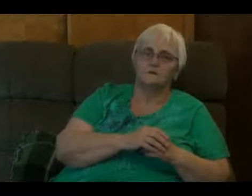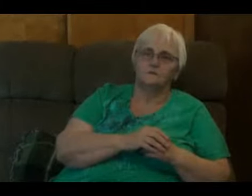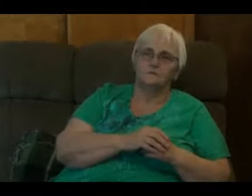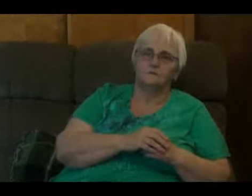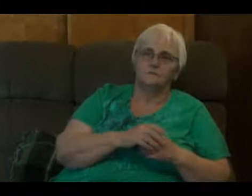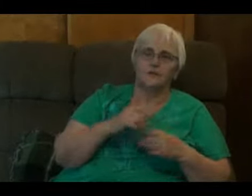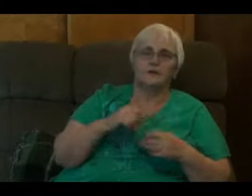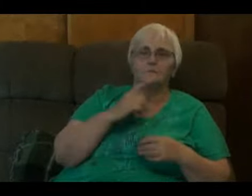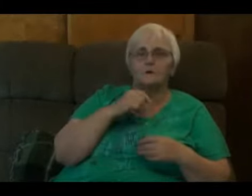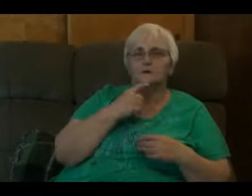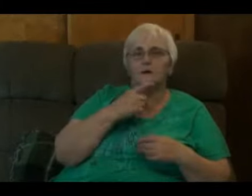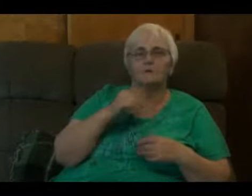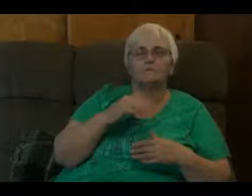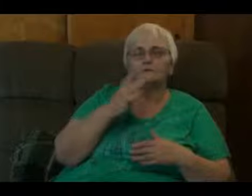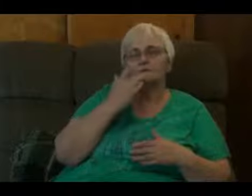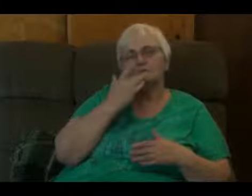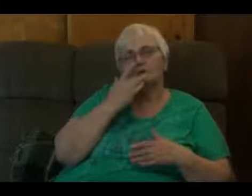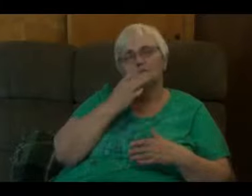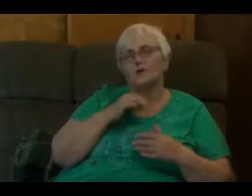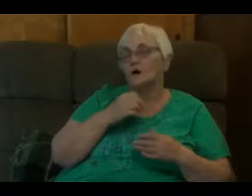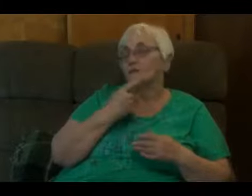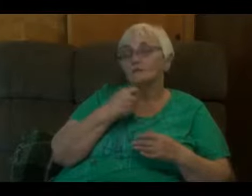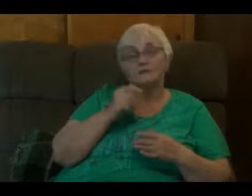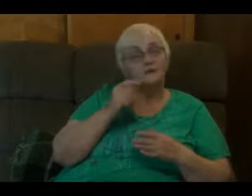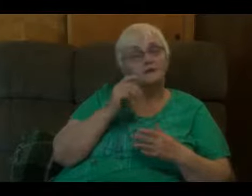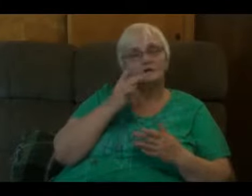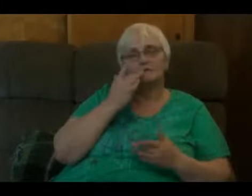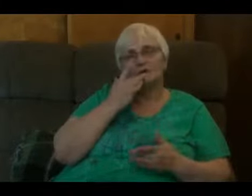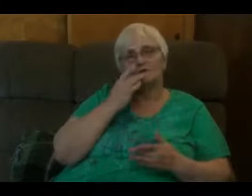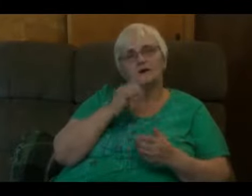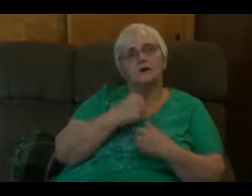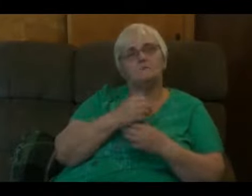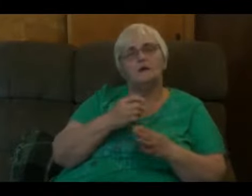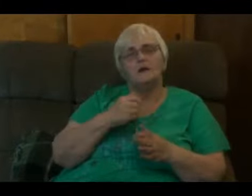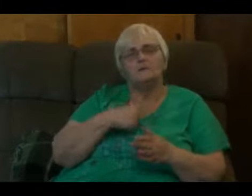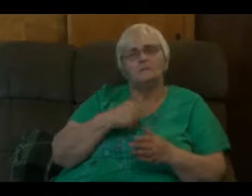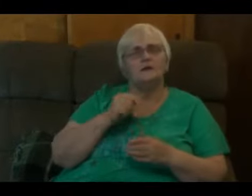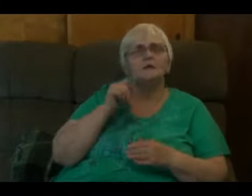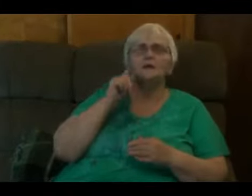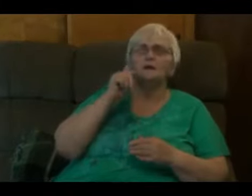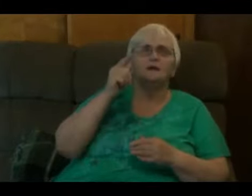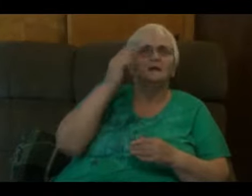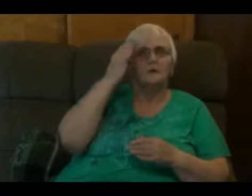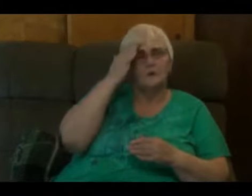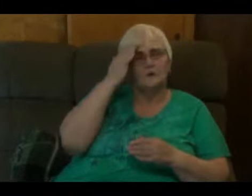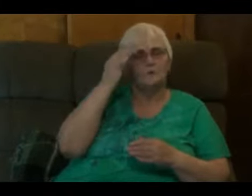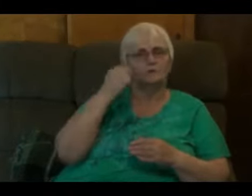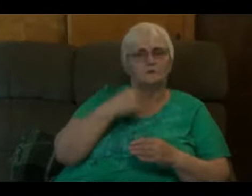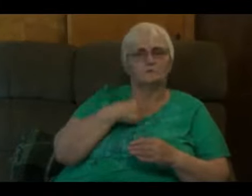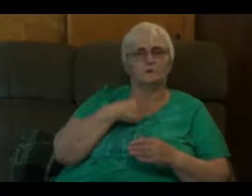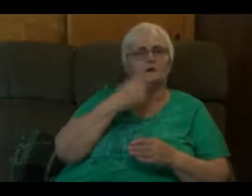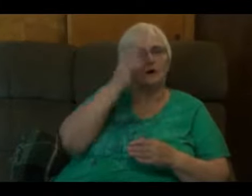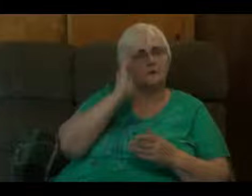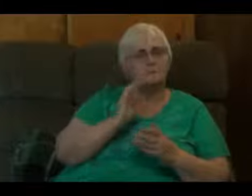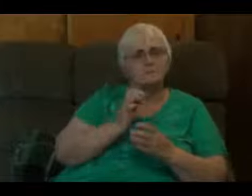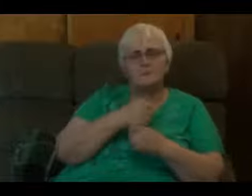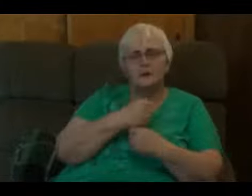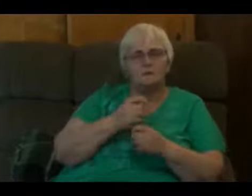And I must say, one of my favorite, if not the favorite, is the fact that He made me and He knows me. God made me and He knows me. And I